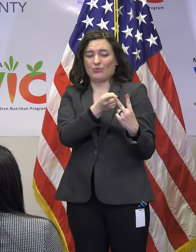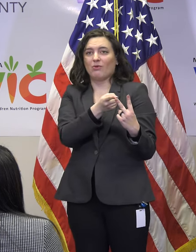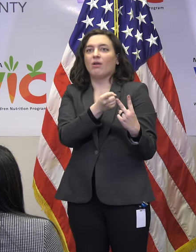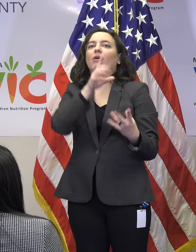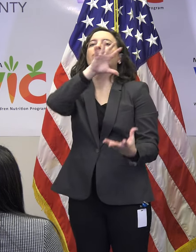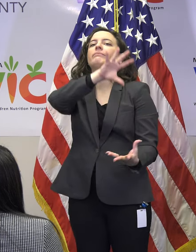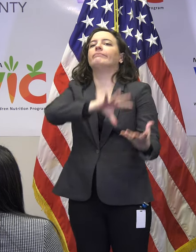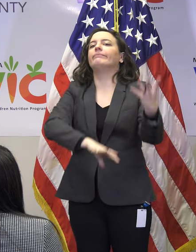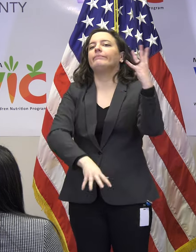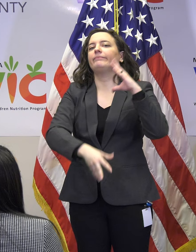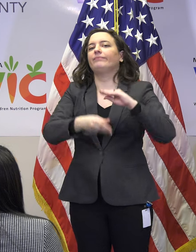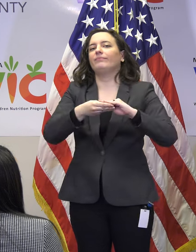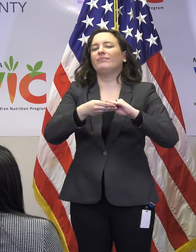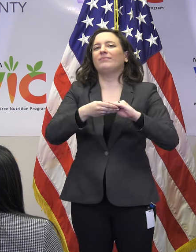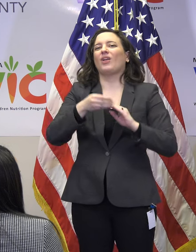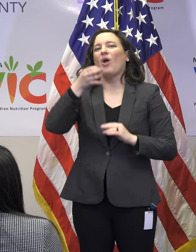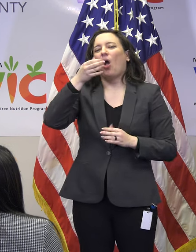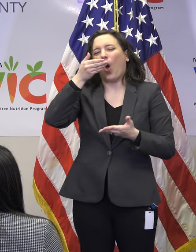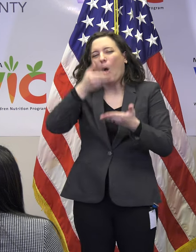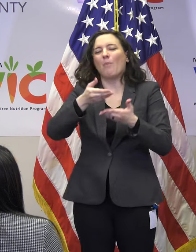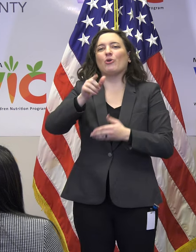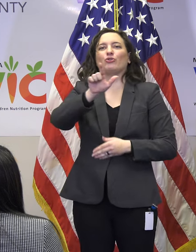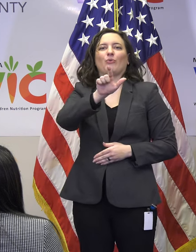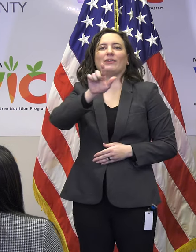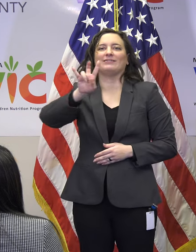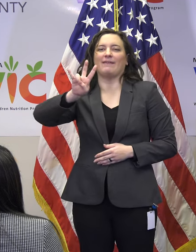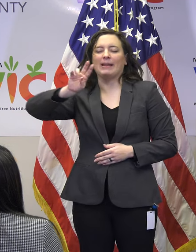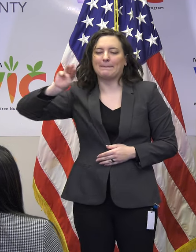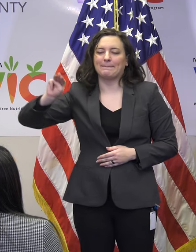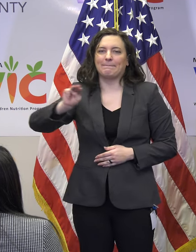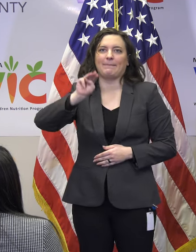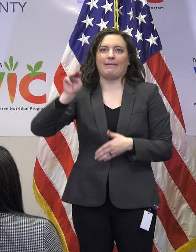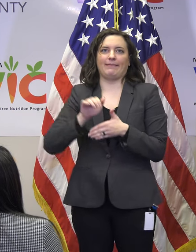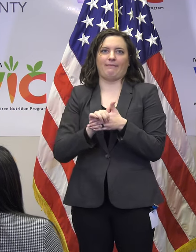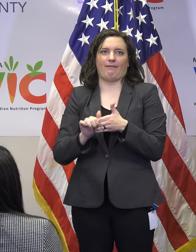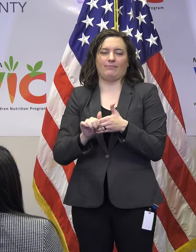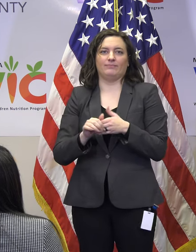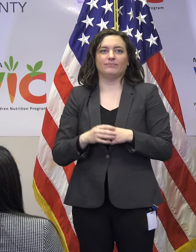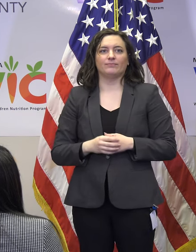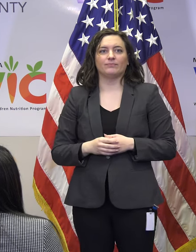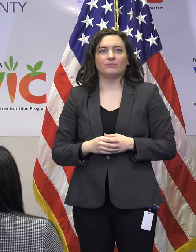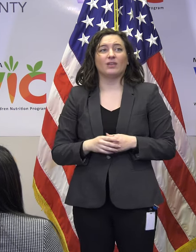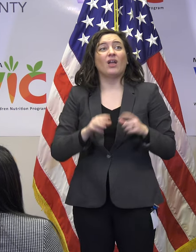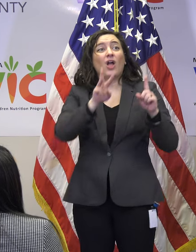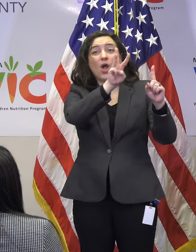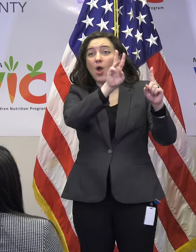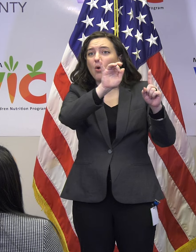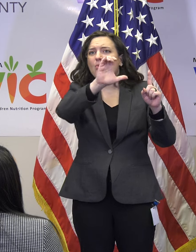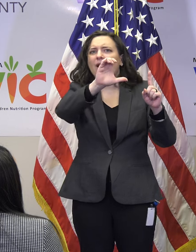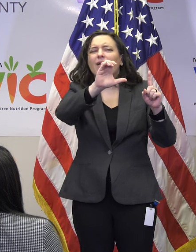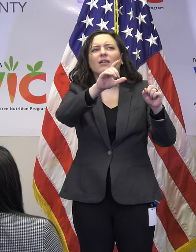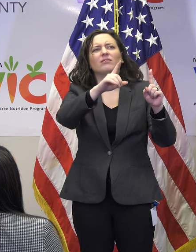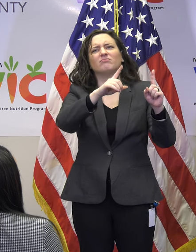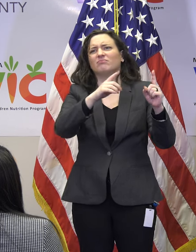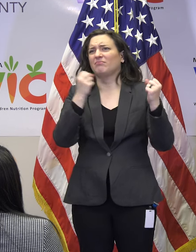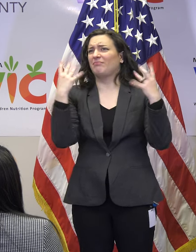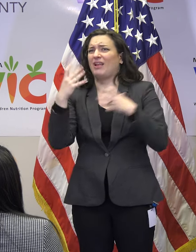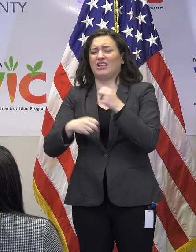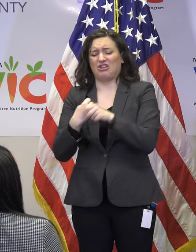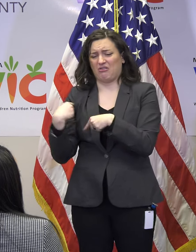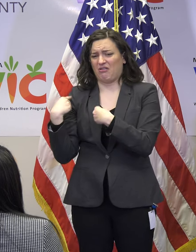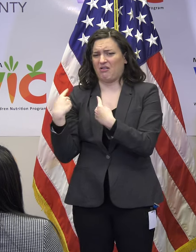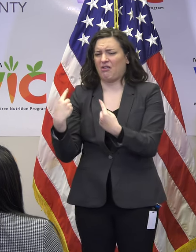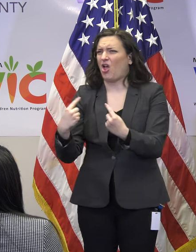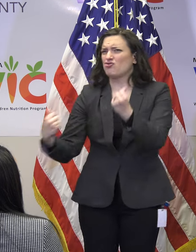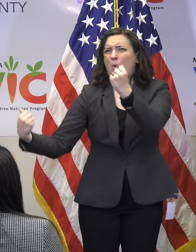totaled close to $27 million. WIC has won broad support over the years because it's the right thing to do